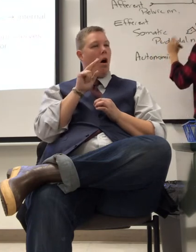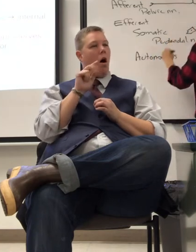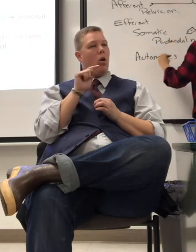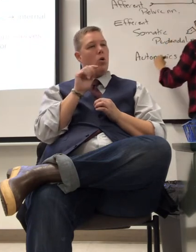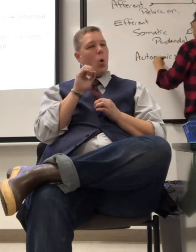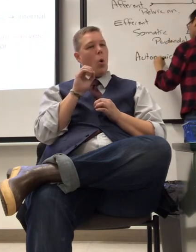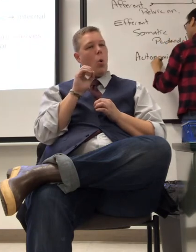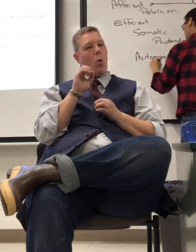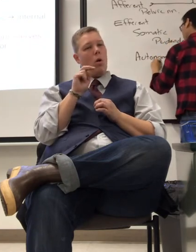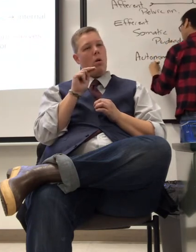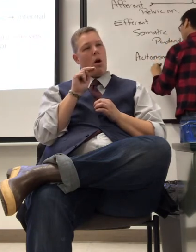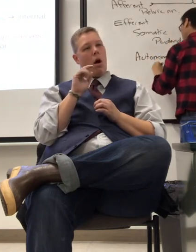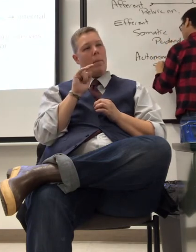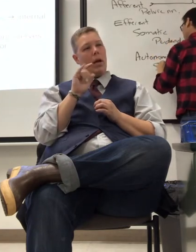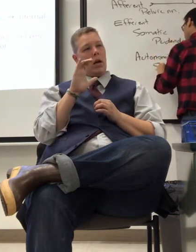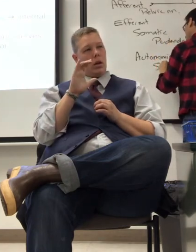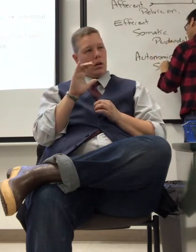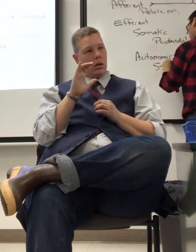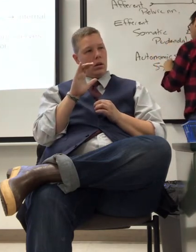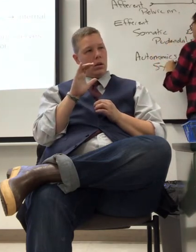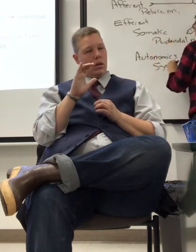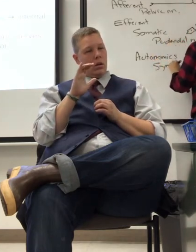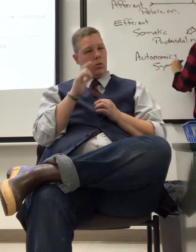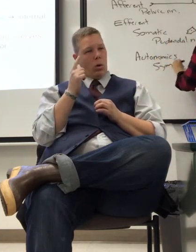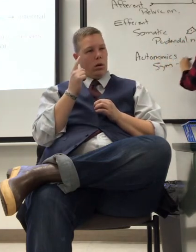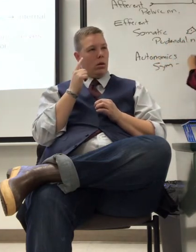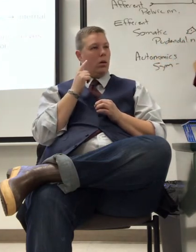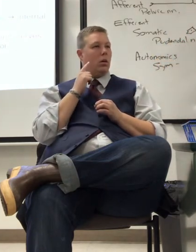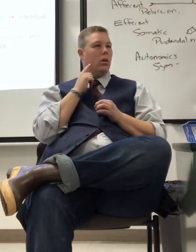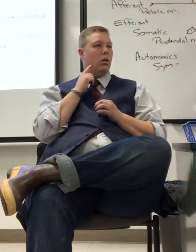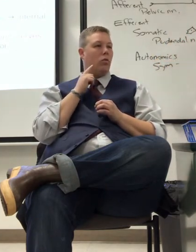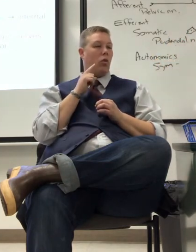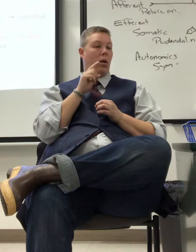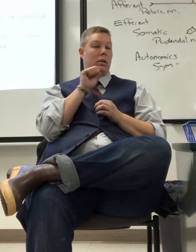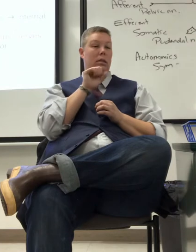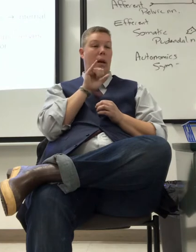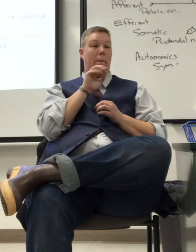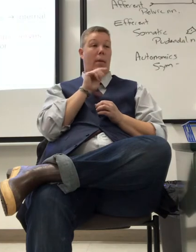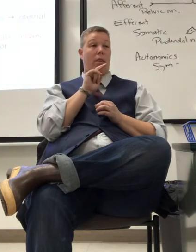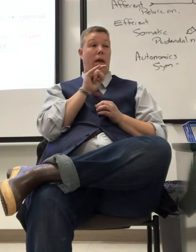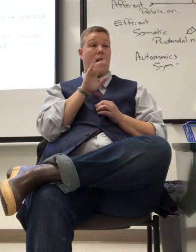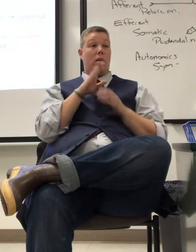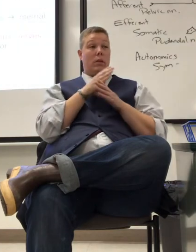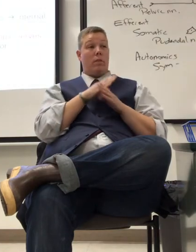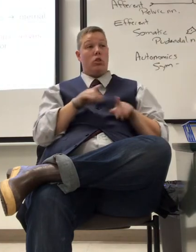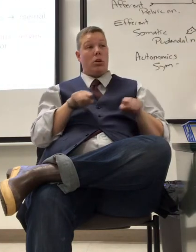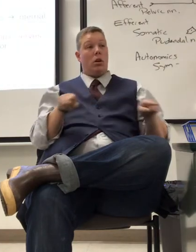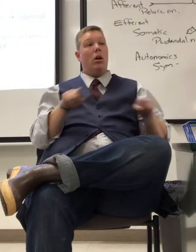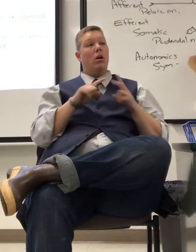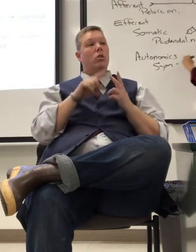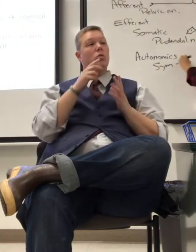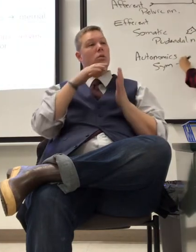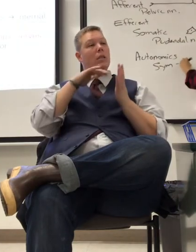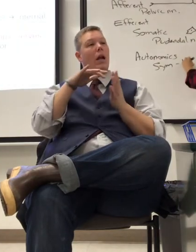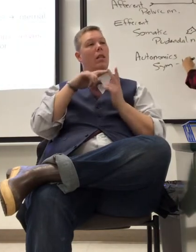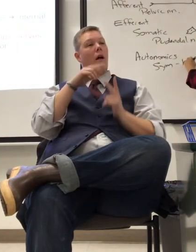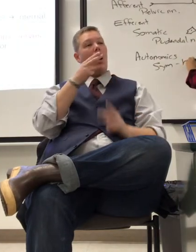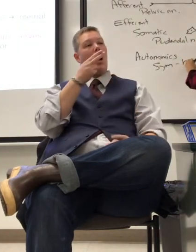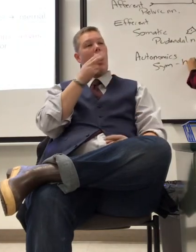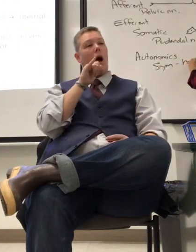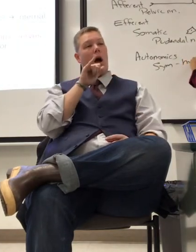We have sympathetic, parasympathetic. For the sympathetic division, study the hypogastric nerves.